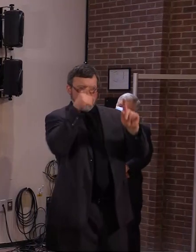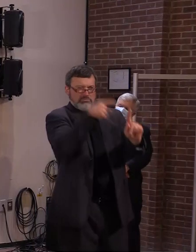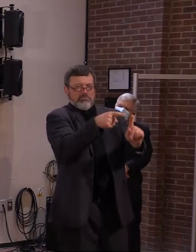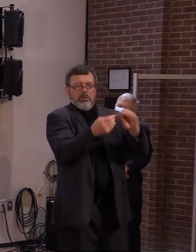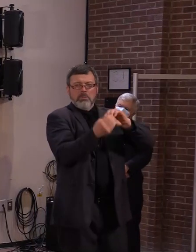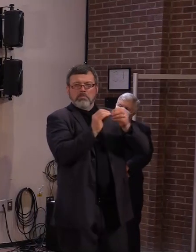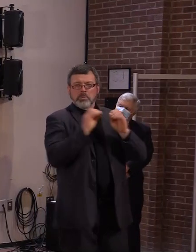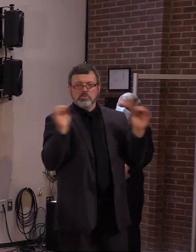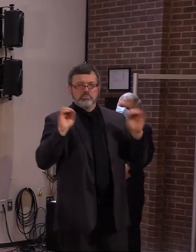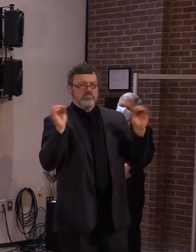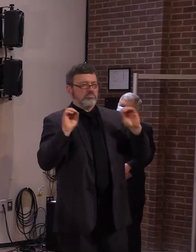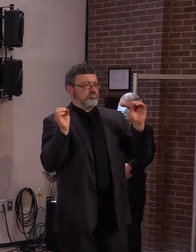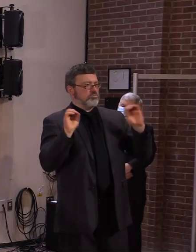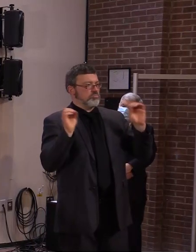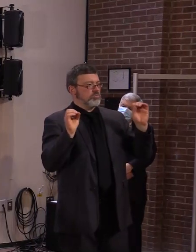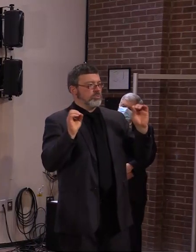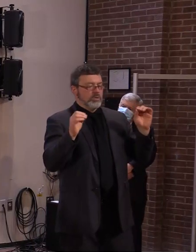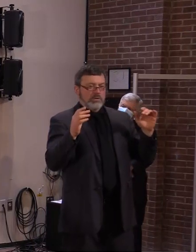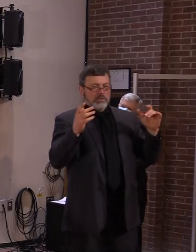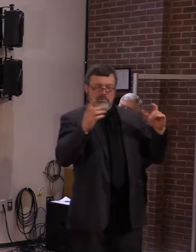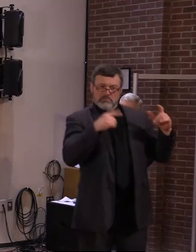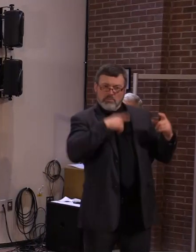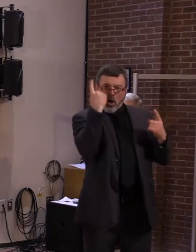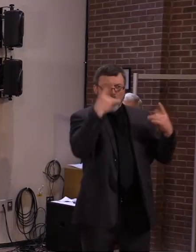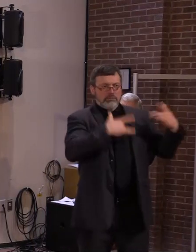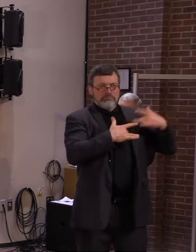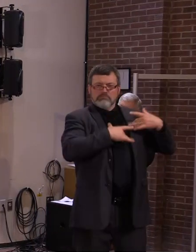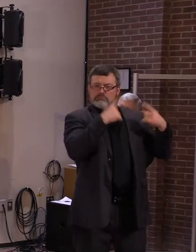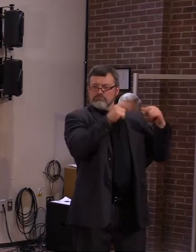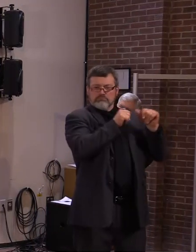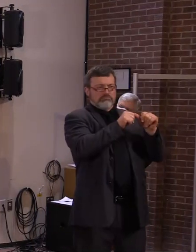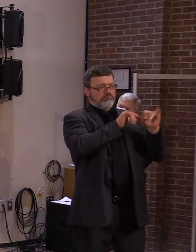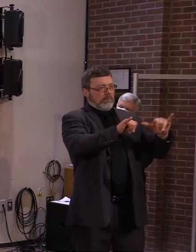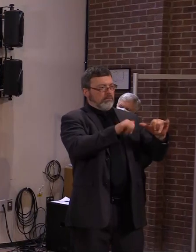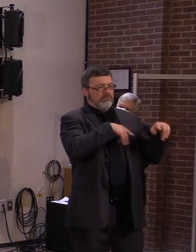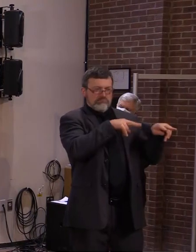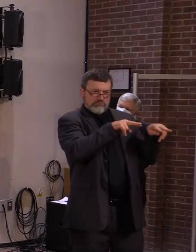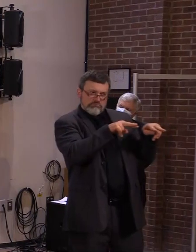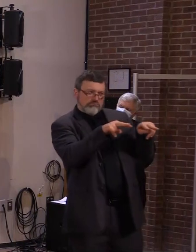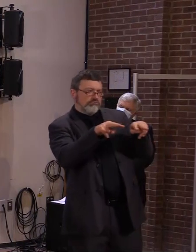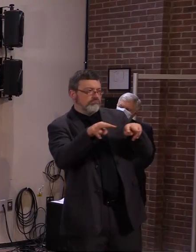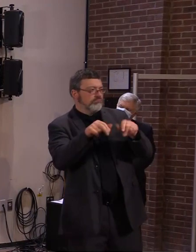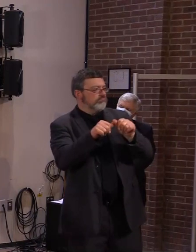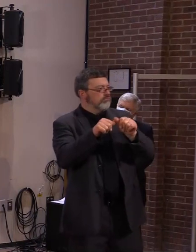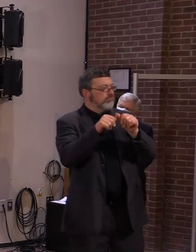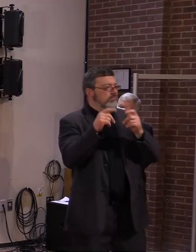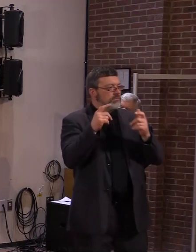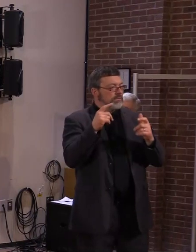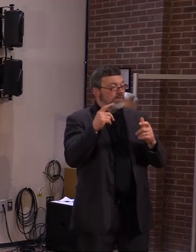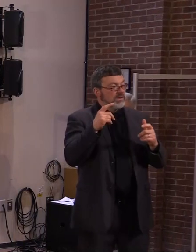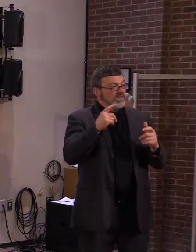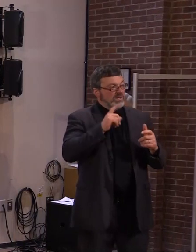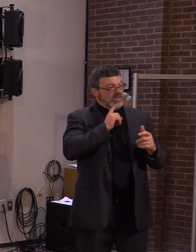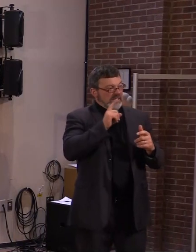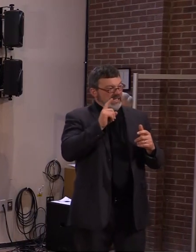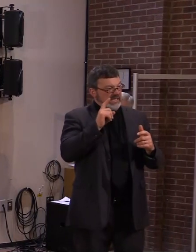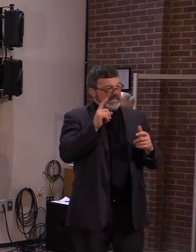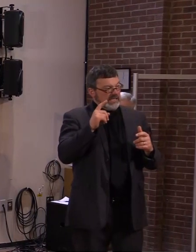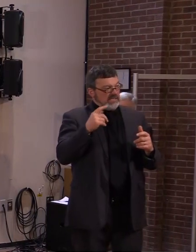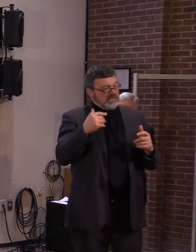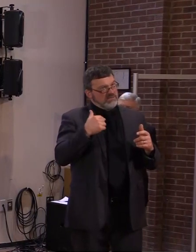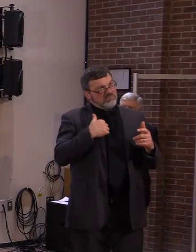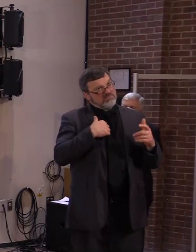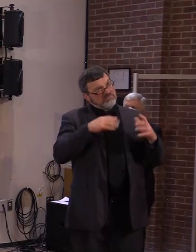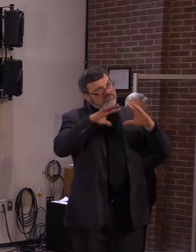our overall health system, our hospital capacity, it's over 1,200. So